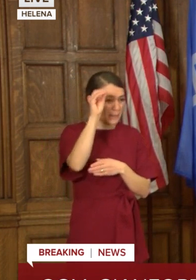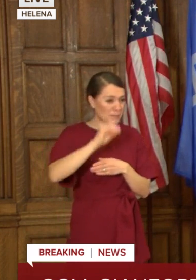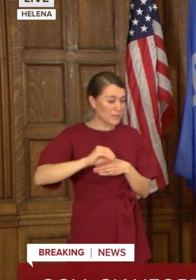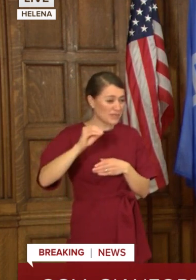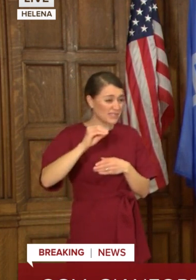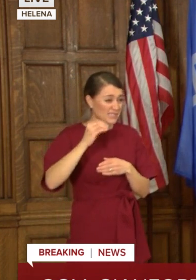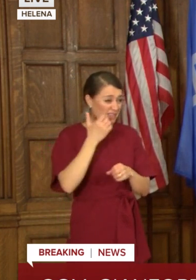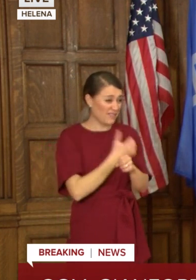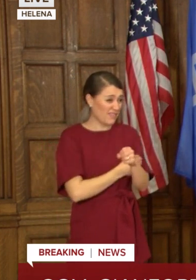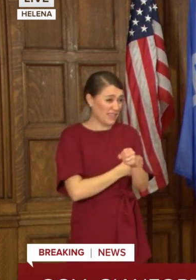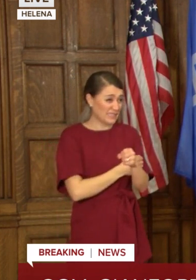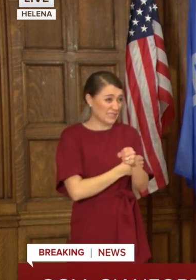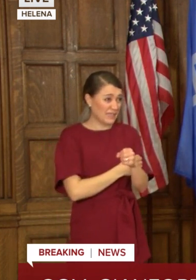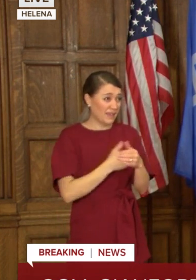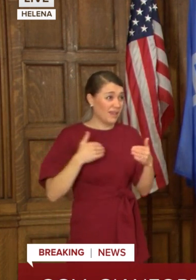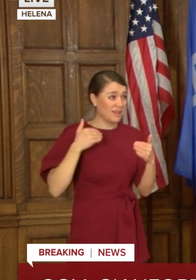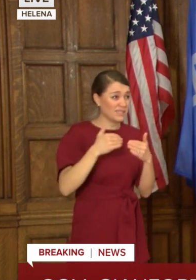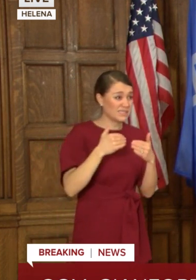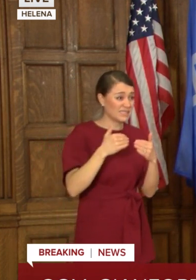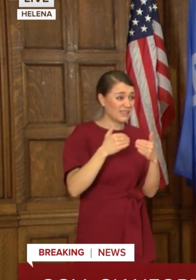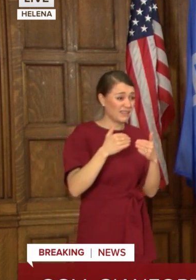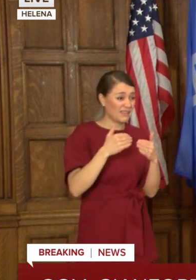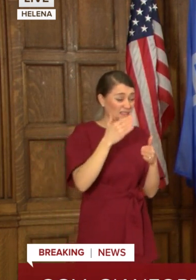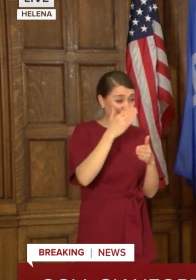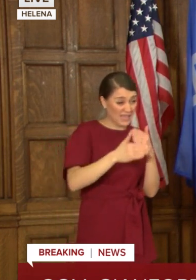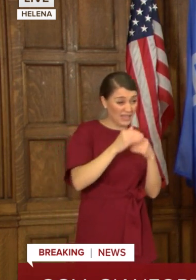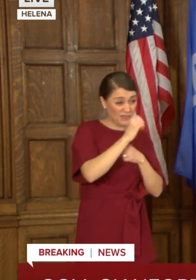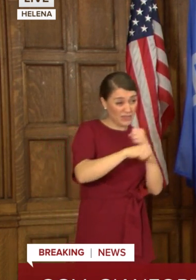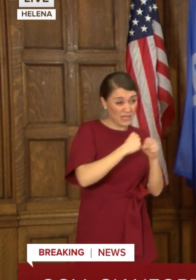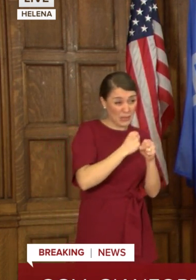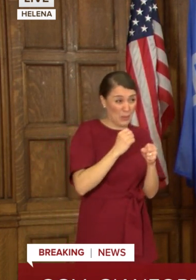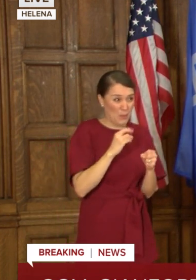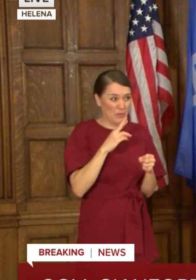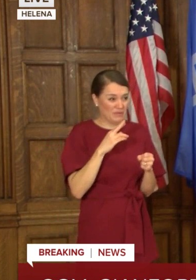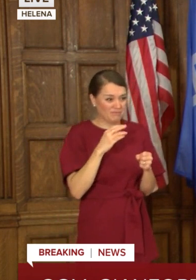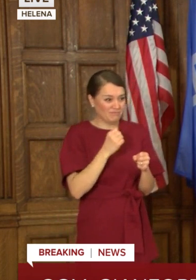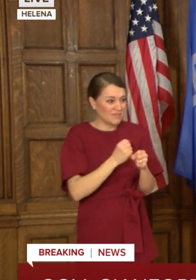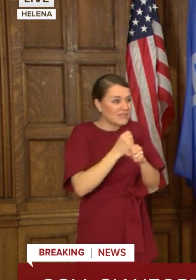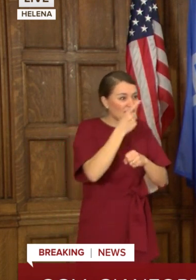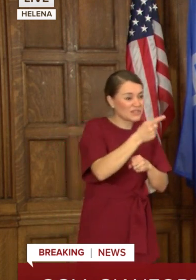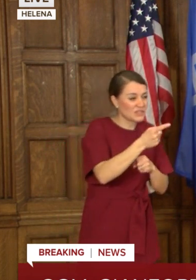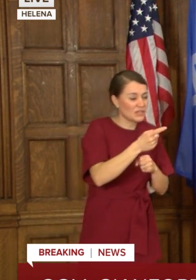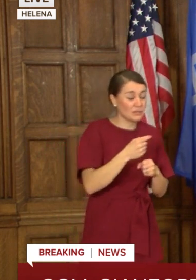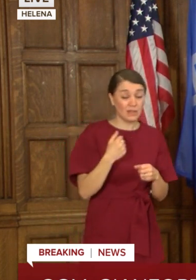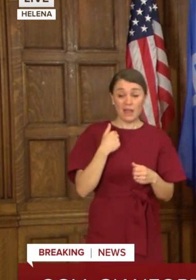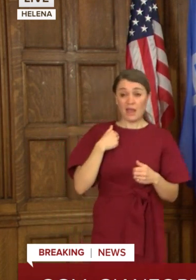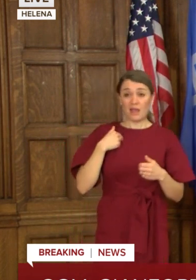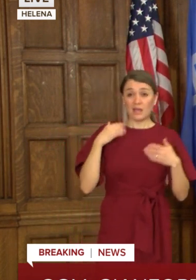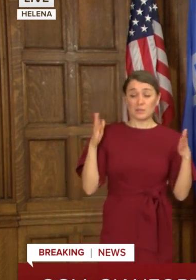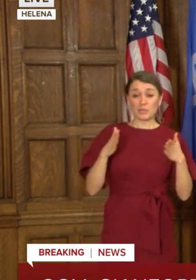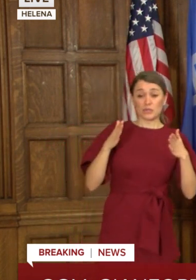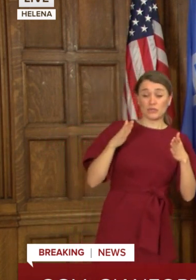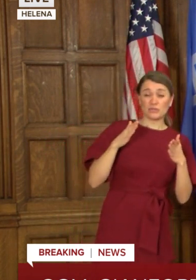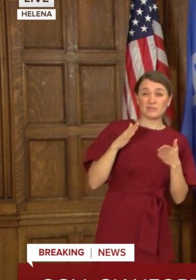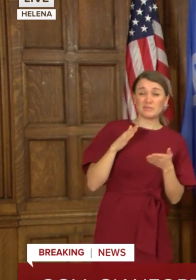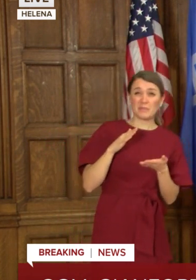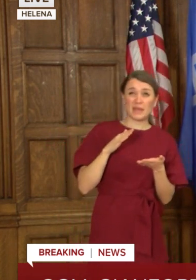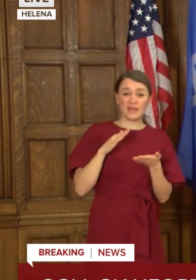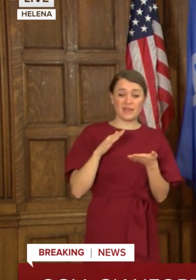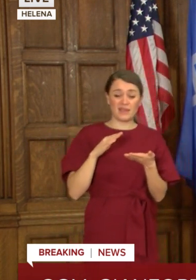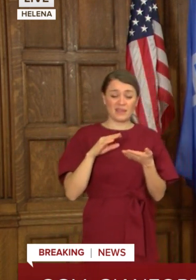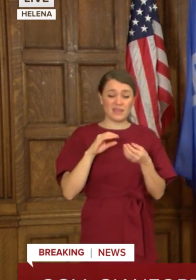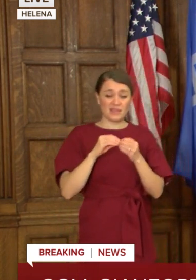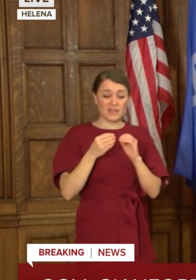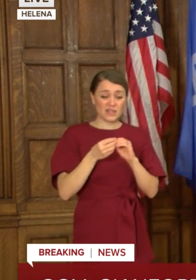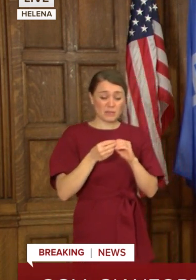end of the year or even next year. Well, John, I'm encouraged by the modest increase in productions that have occurred.